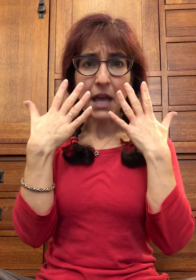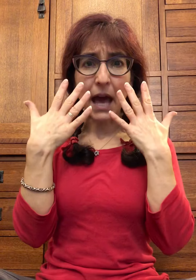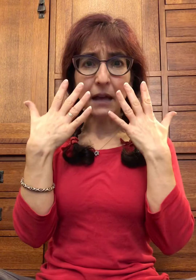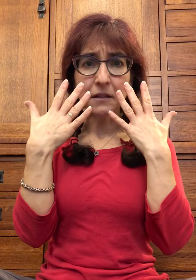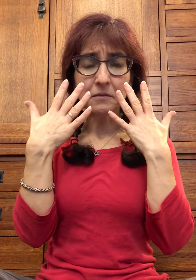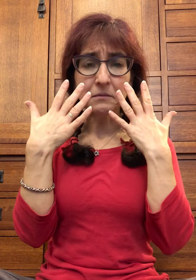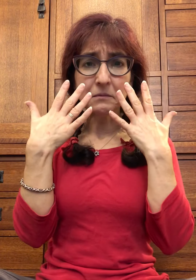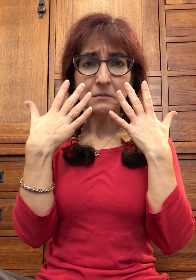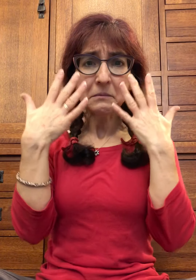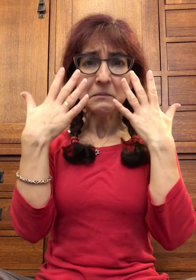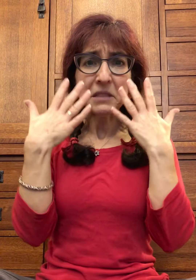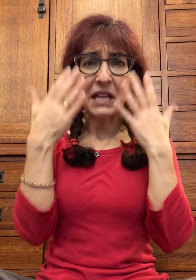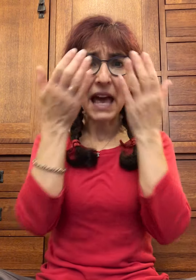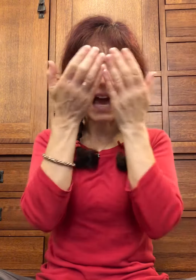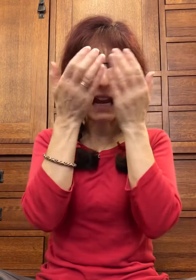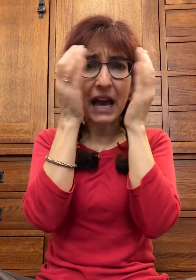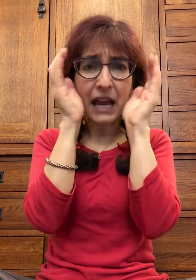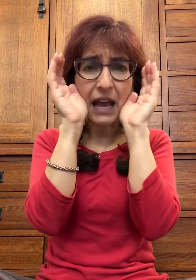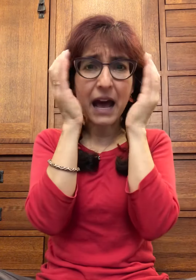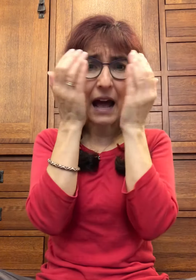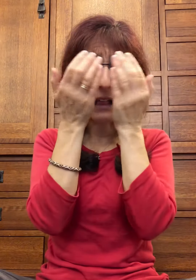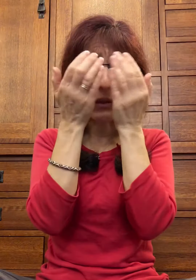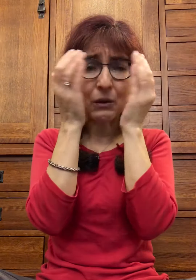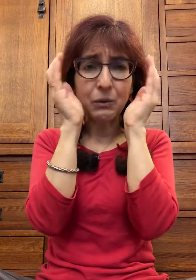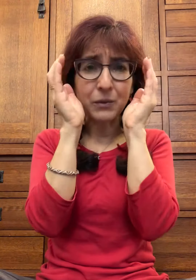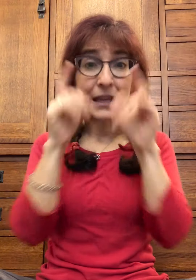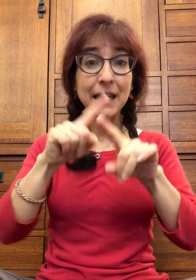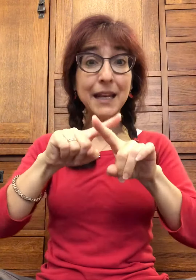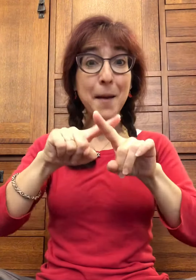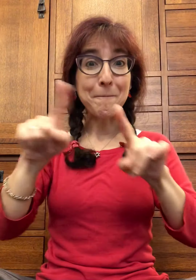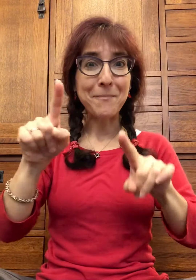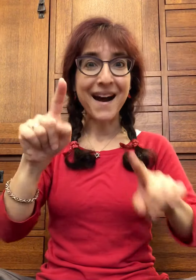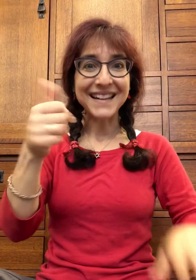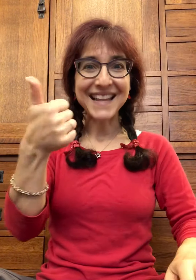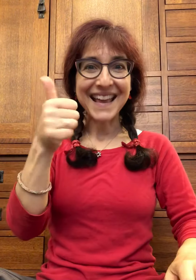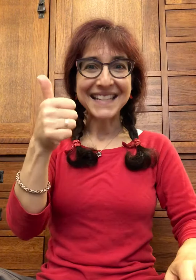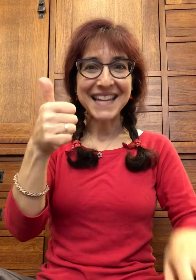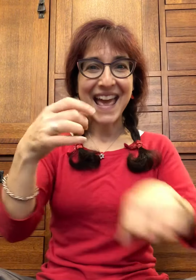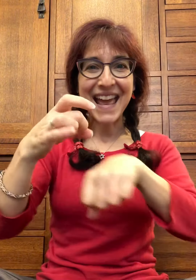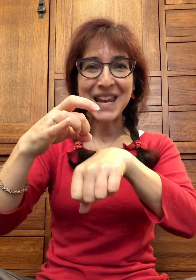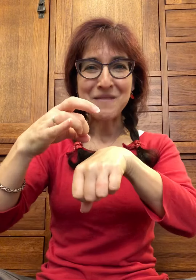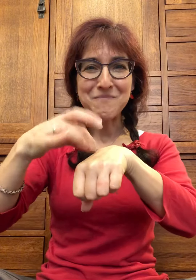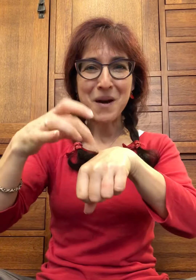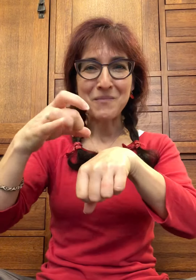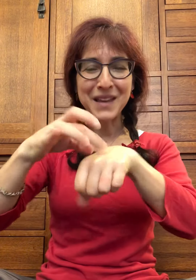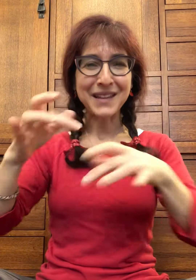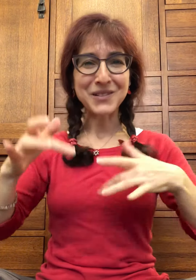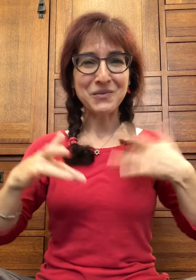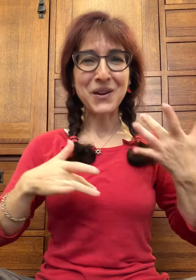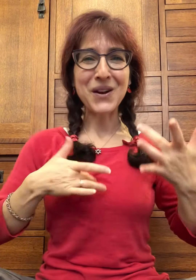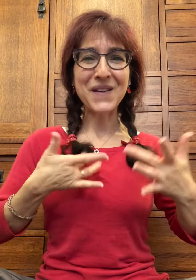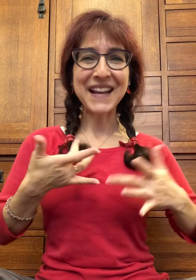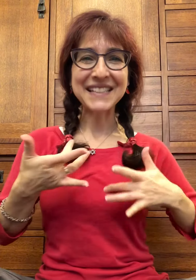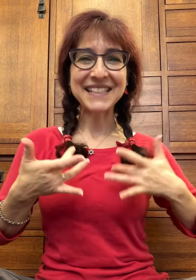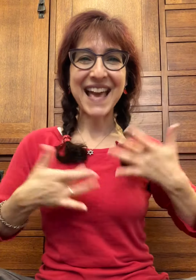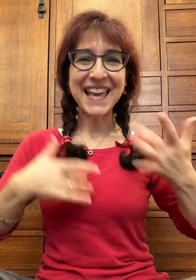sad, sad on Halloween. But 10 pumpkins were